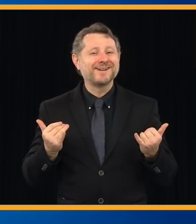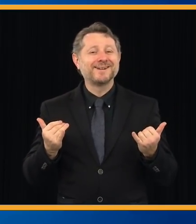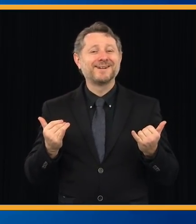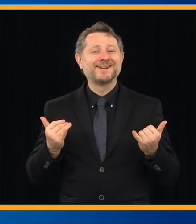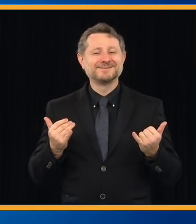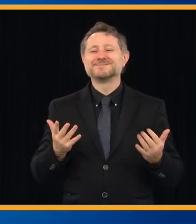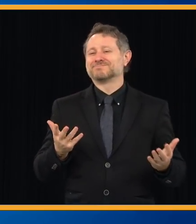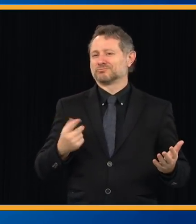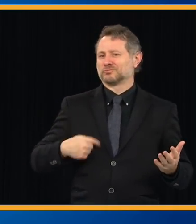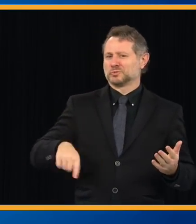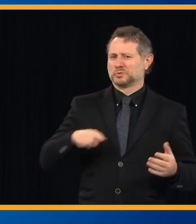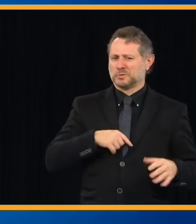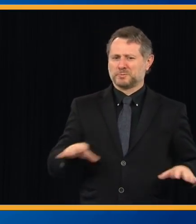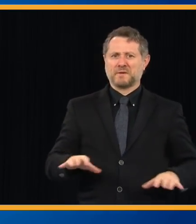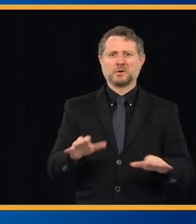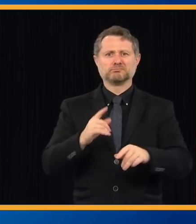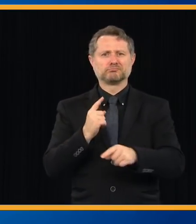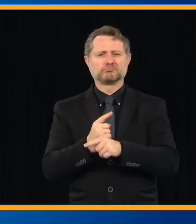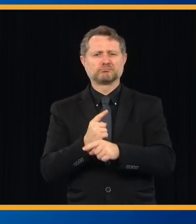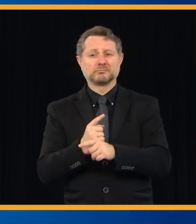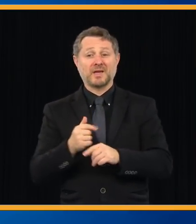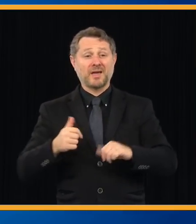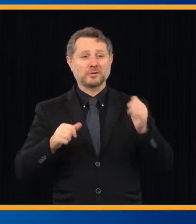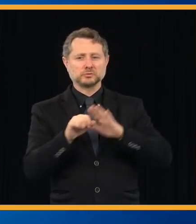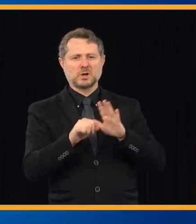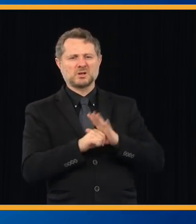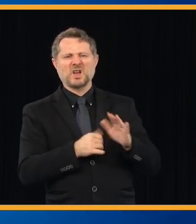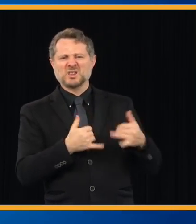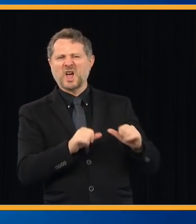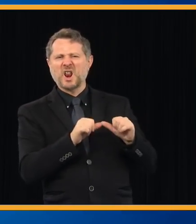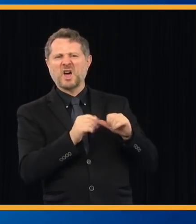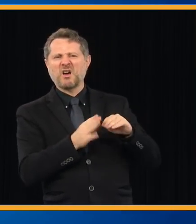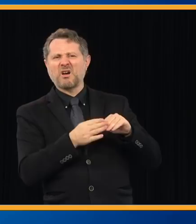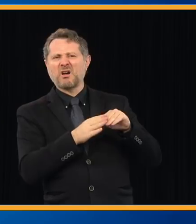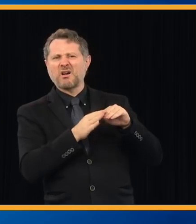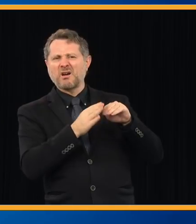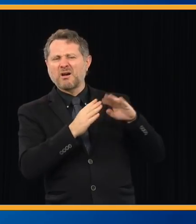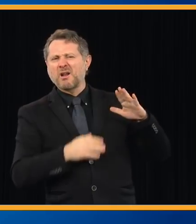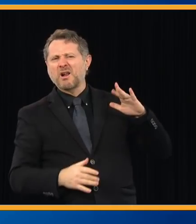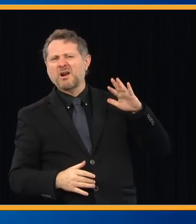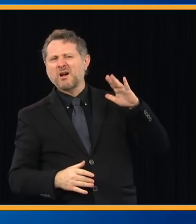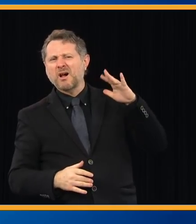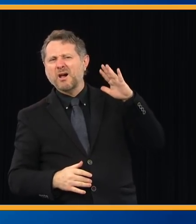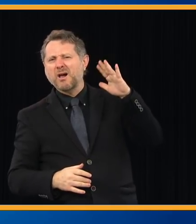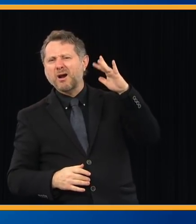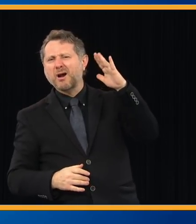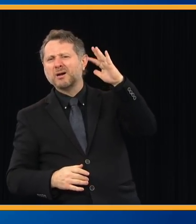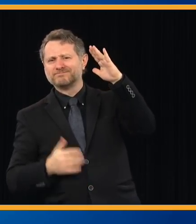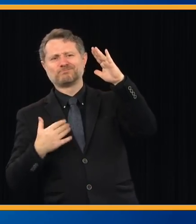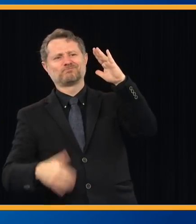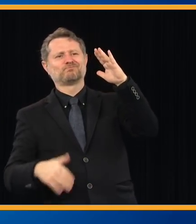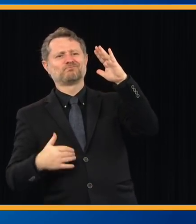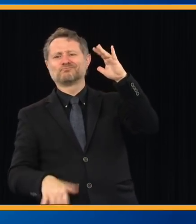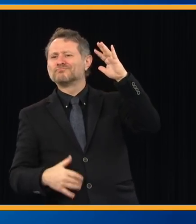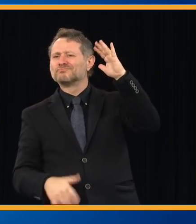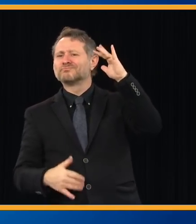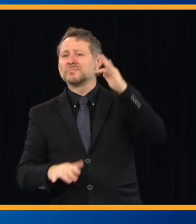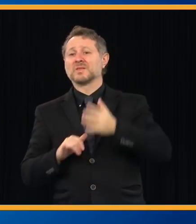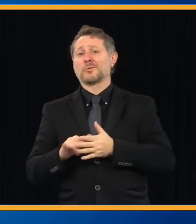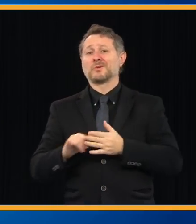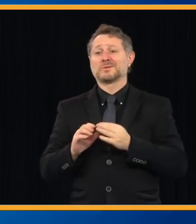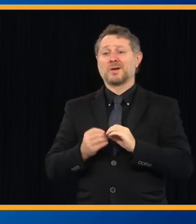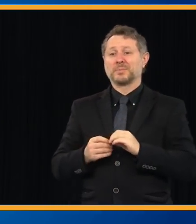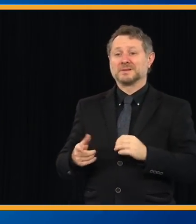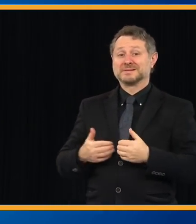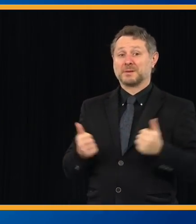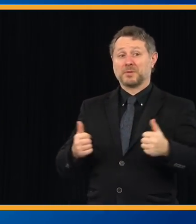country, you still see the numbers going up. You take New York out of the national numbers, and you see